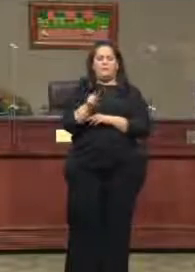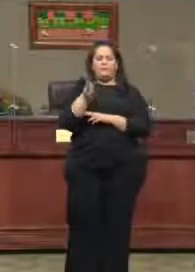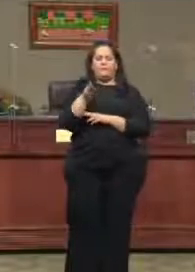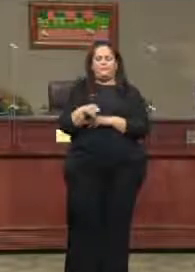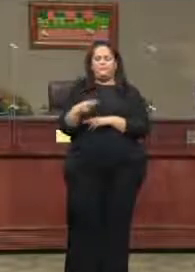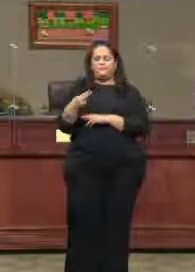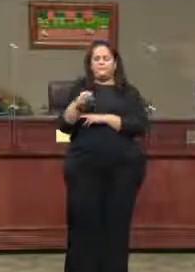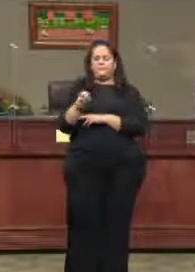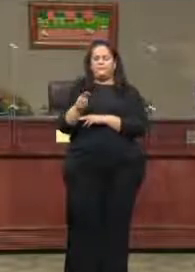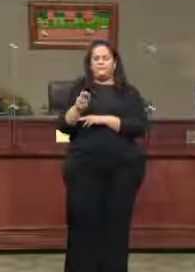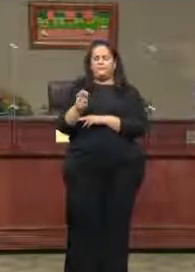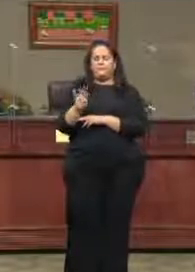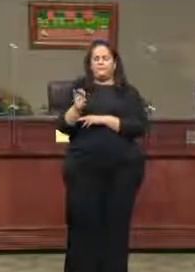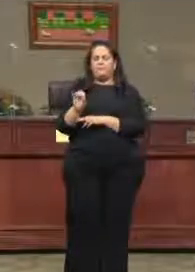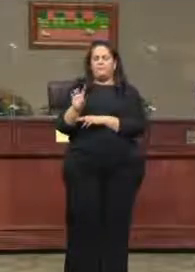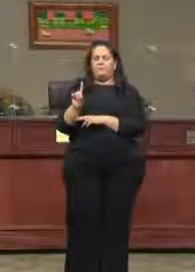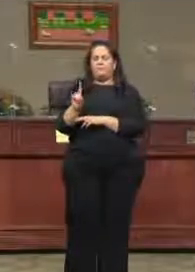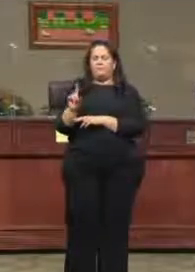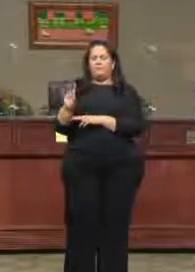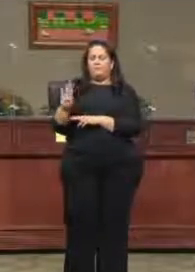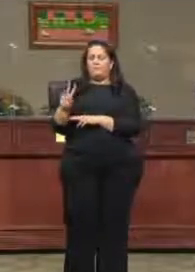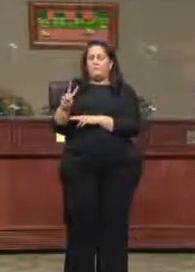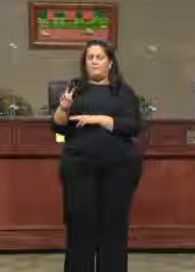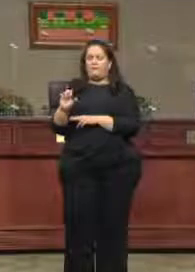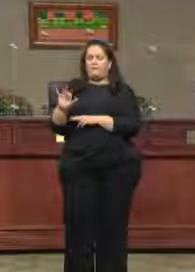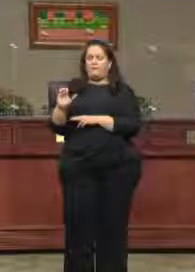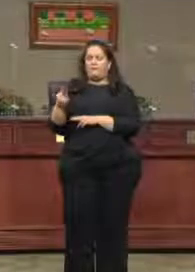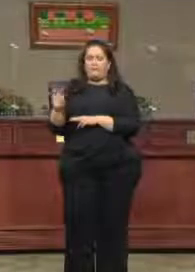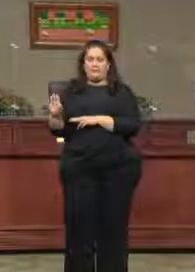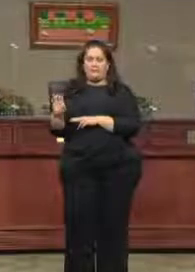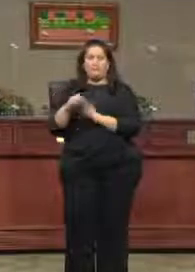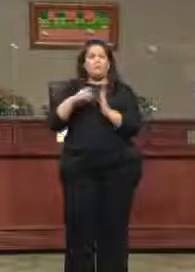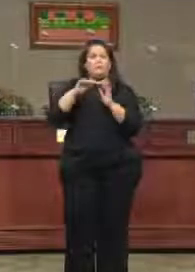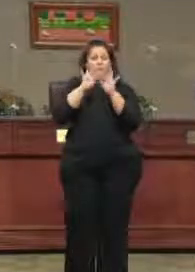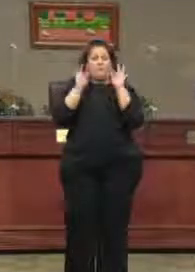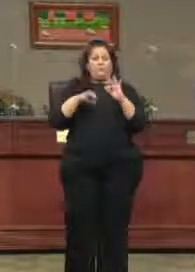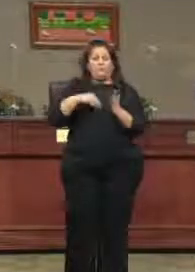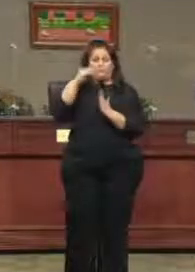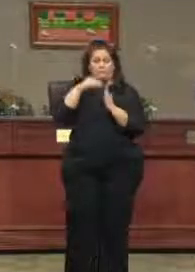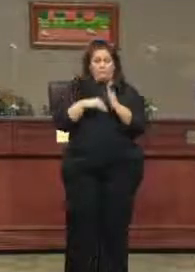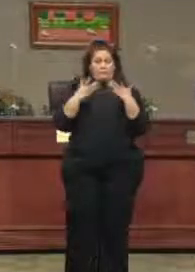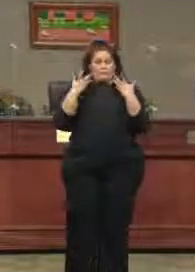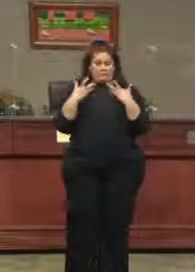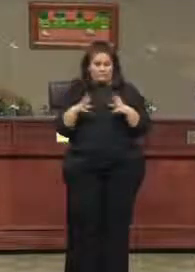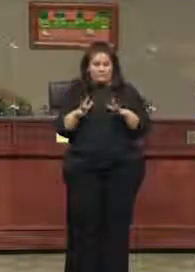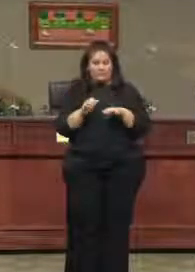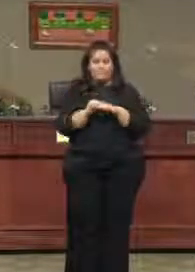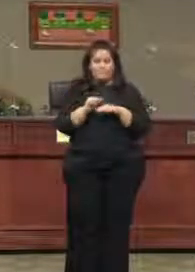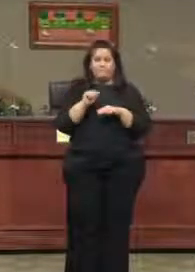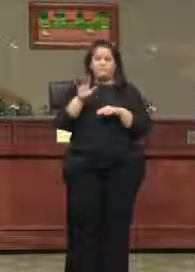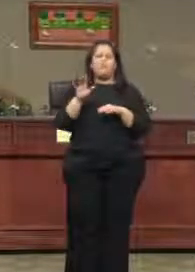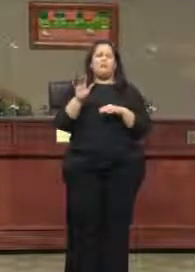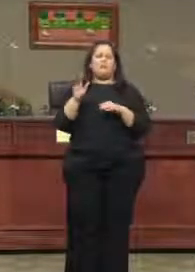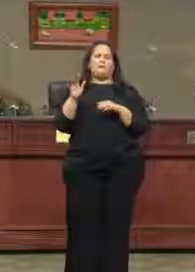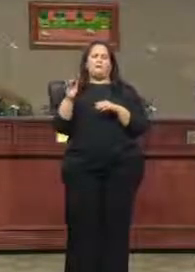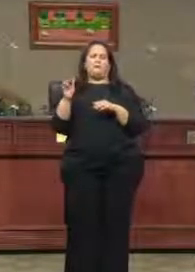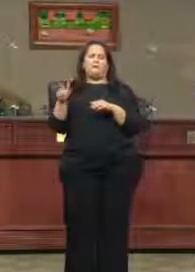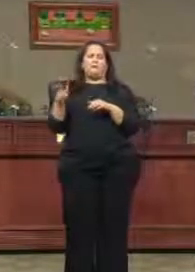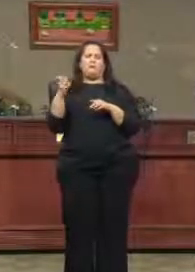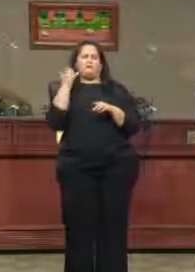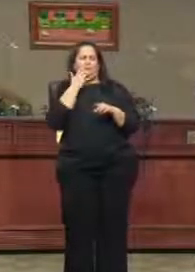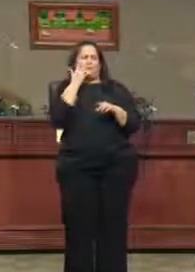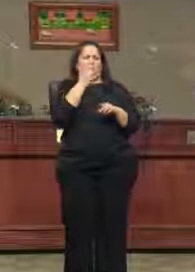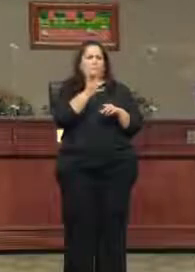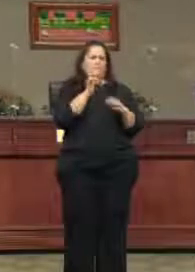ocfl.net/homebound vaccine. Once the form is completed, the state should contact you within 2 to